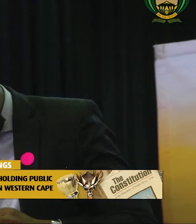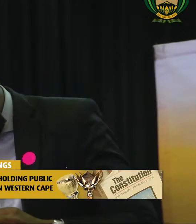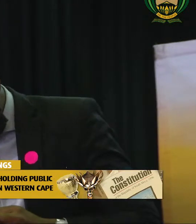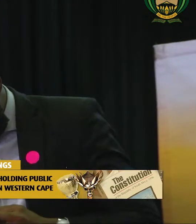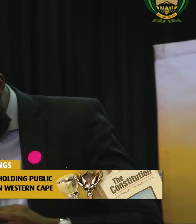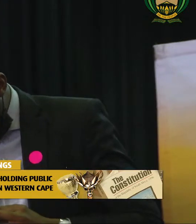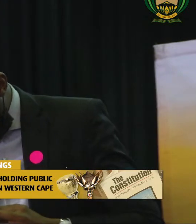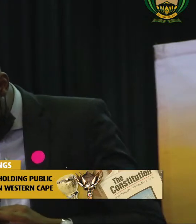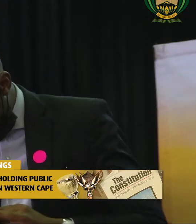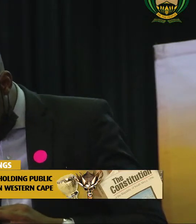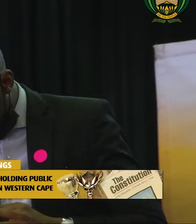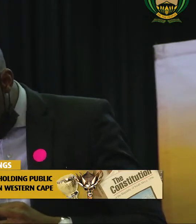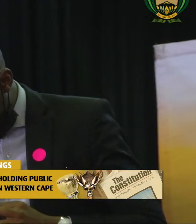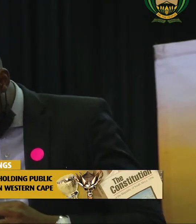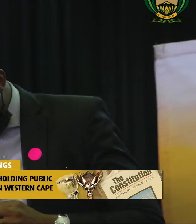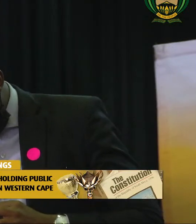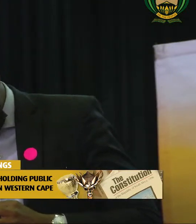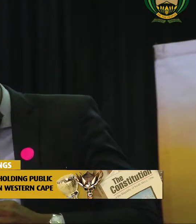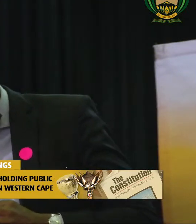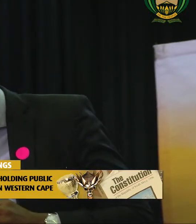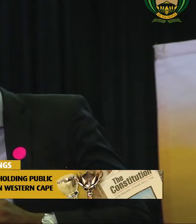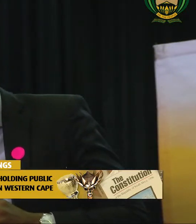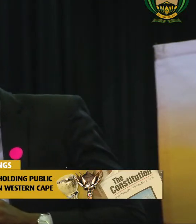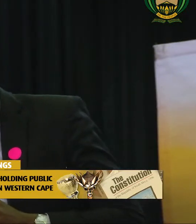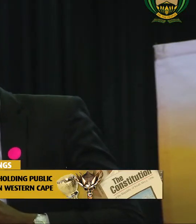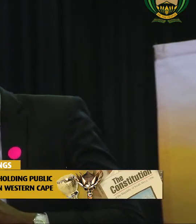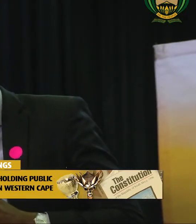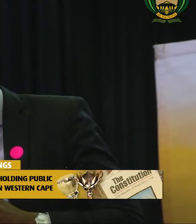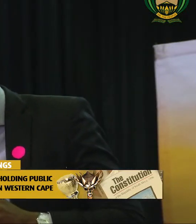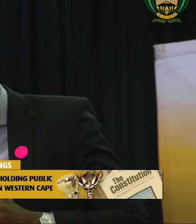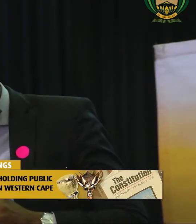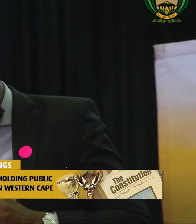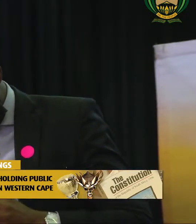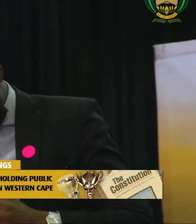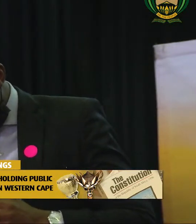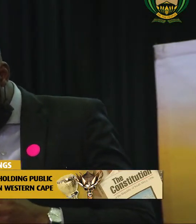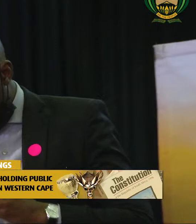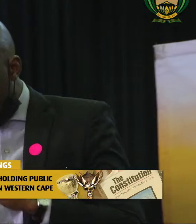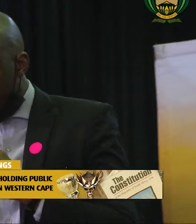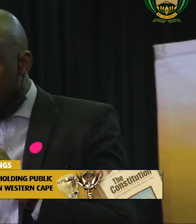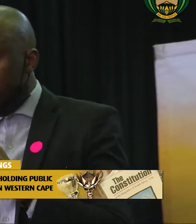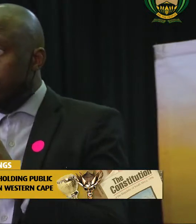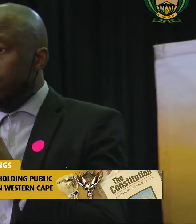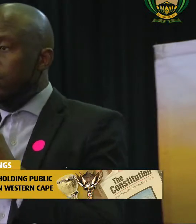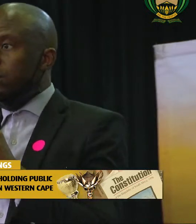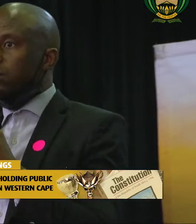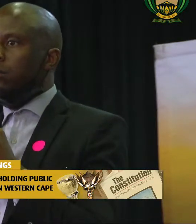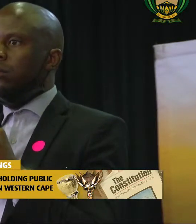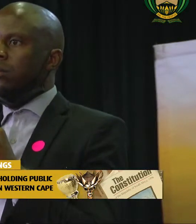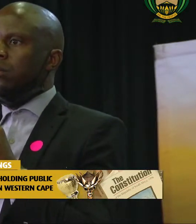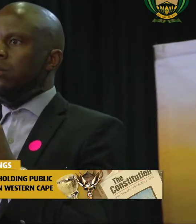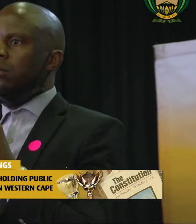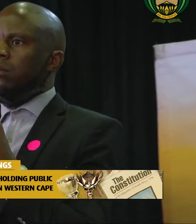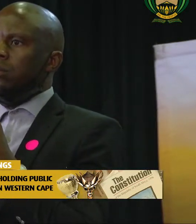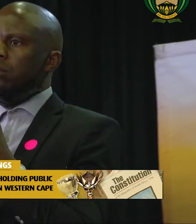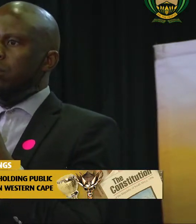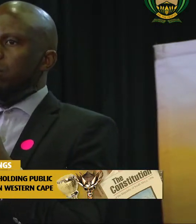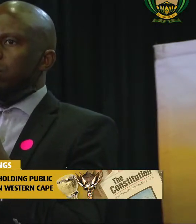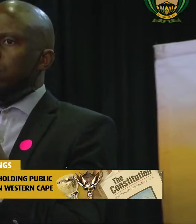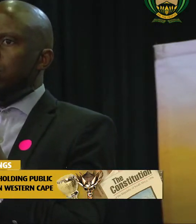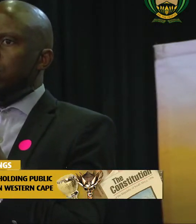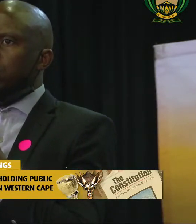yazi okokuba uhloniphekile nelungelo lakho lihlonitshiwe. Koko kulindeleke ukuba